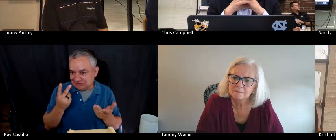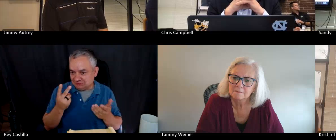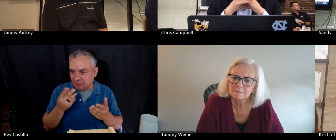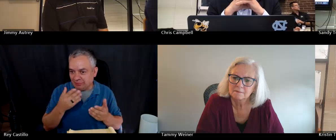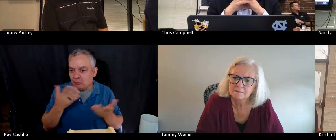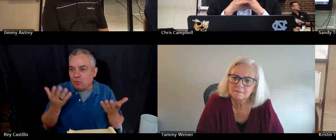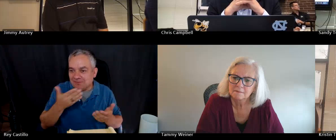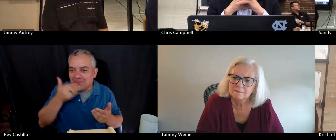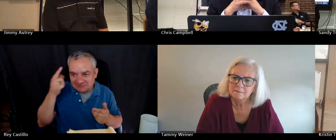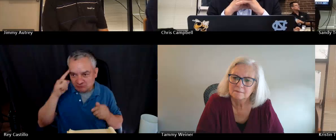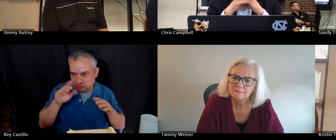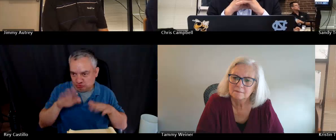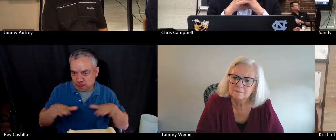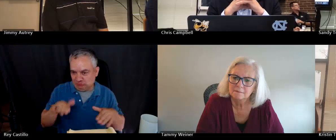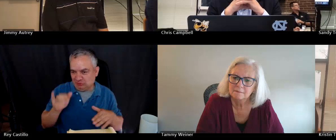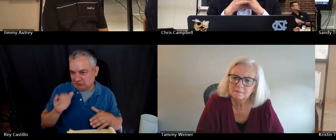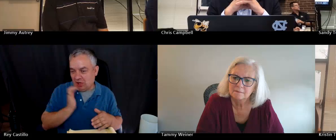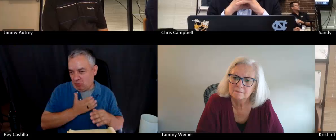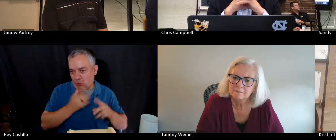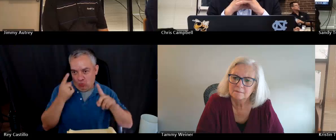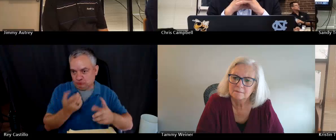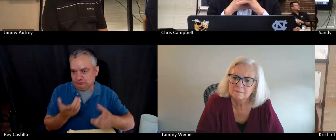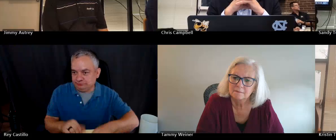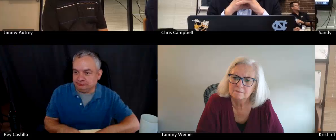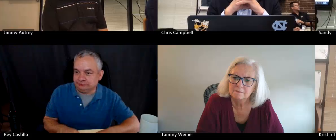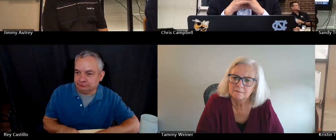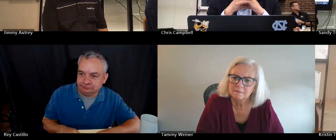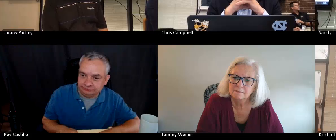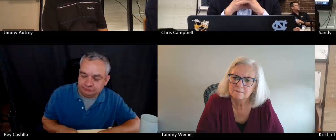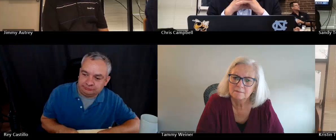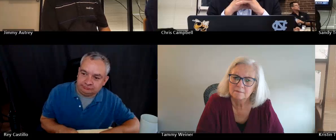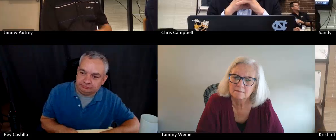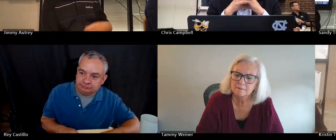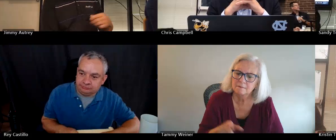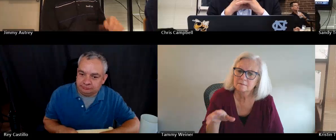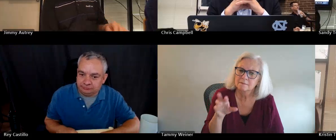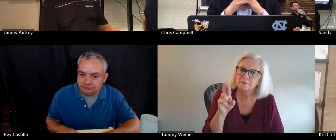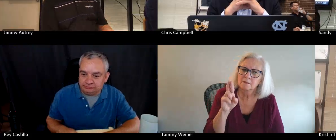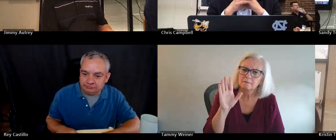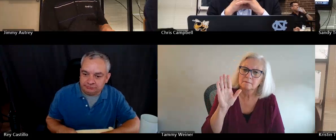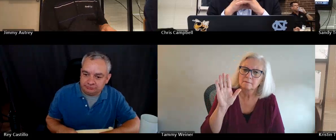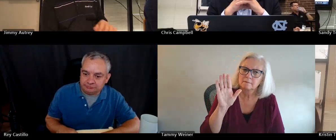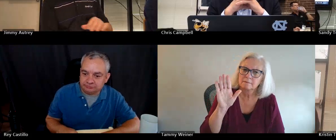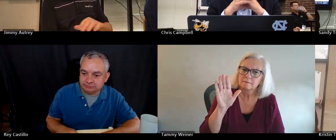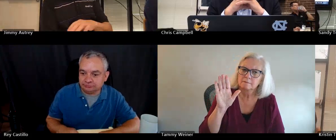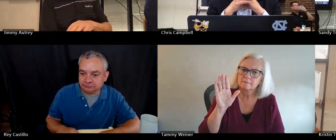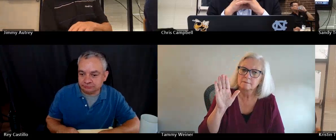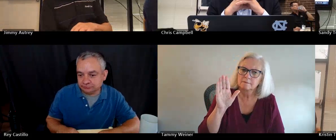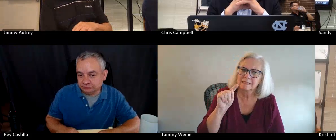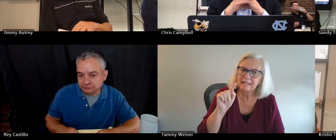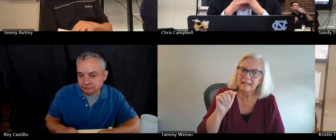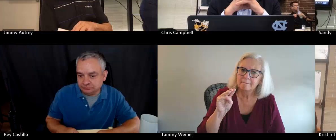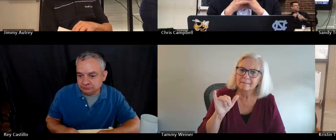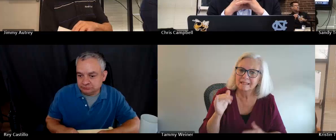deaf communities and see what is going to be the best for our deaf North